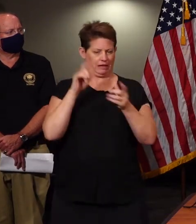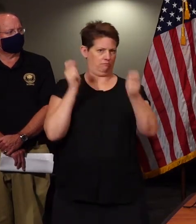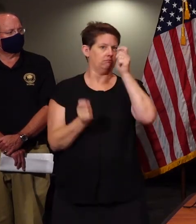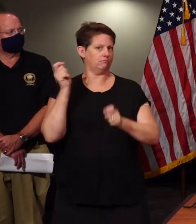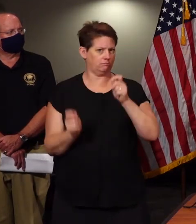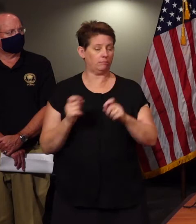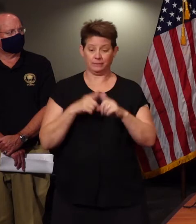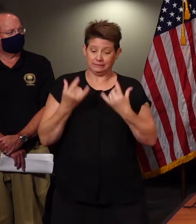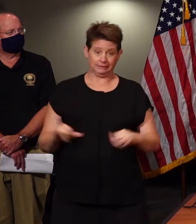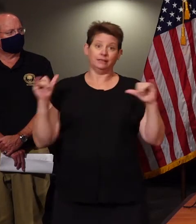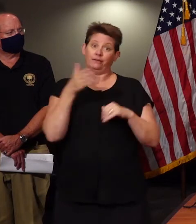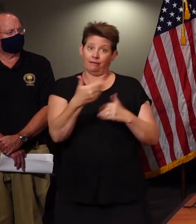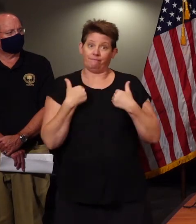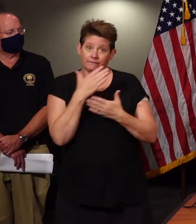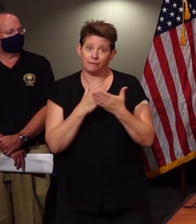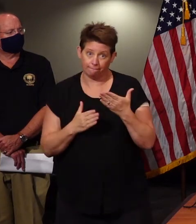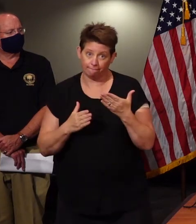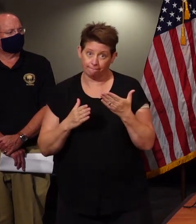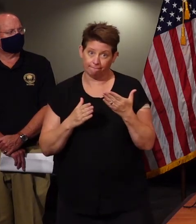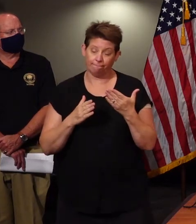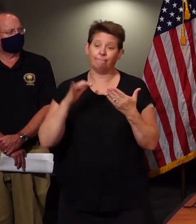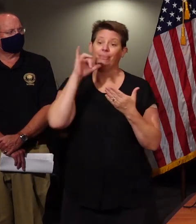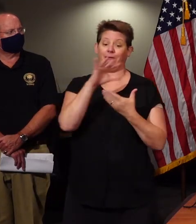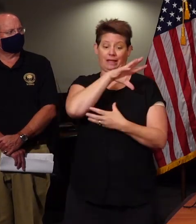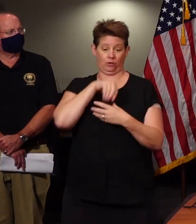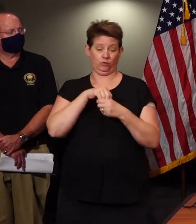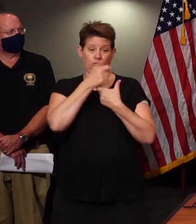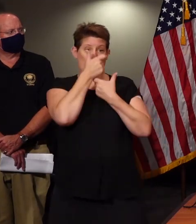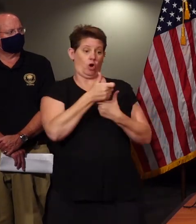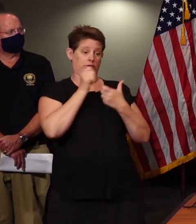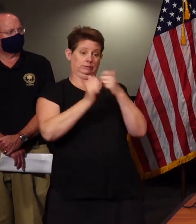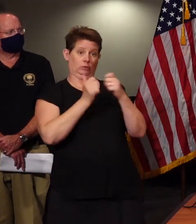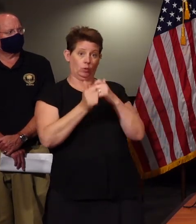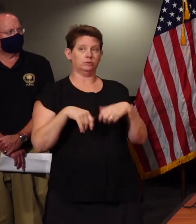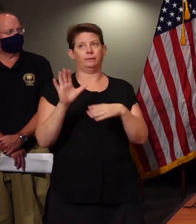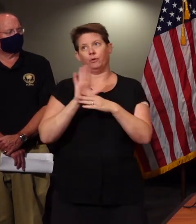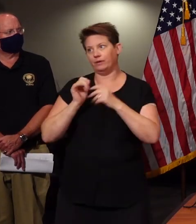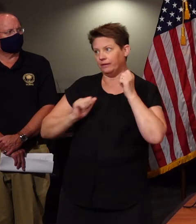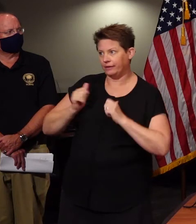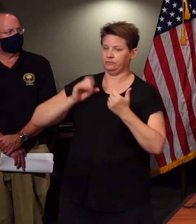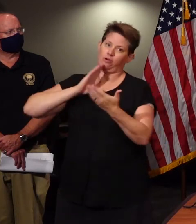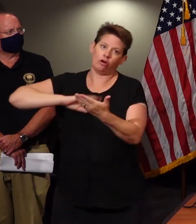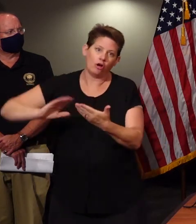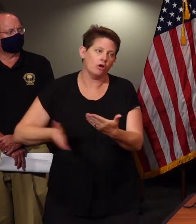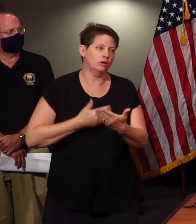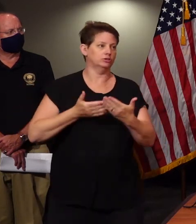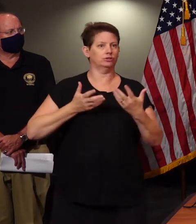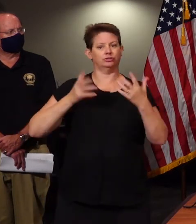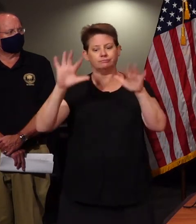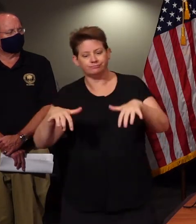but there's some that are still there. And those involving spectator sports, movie theaters, concerts, performing